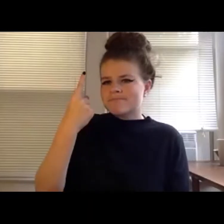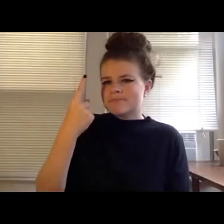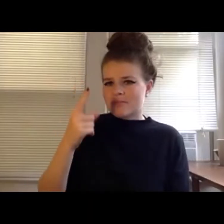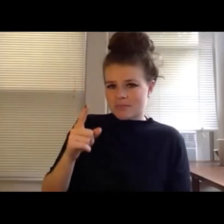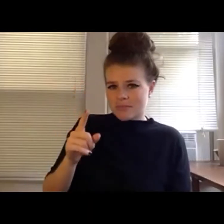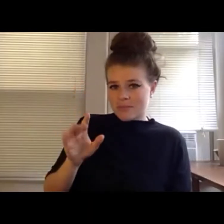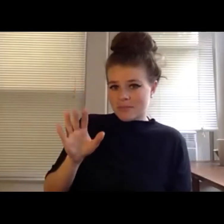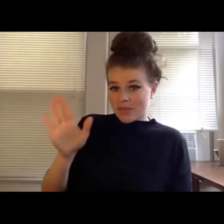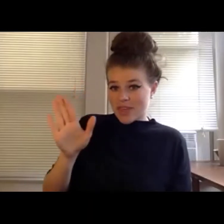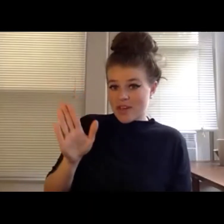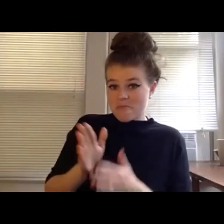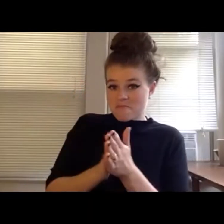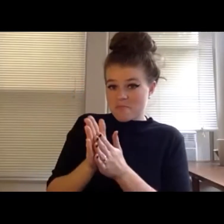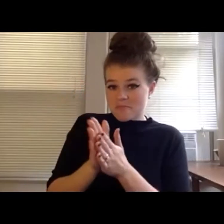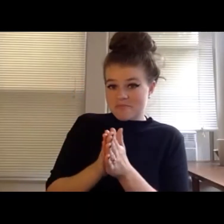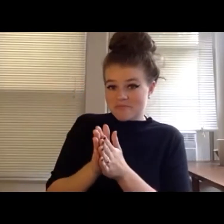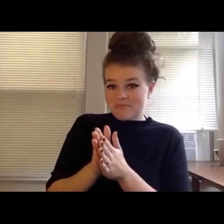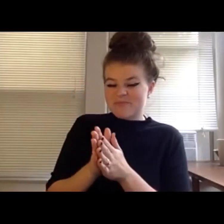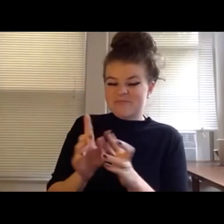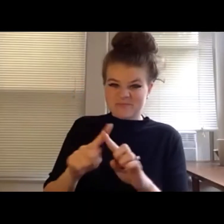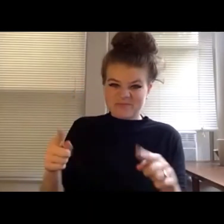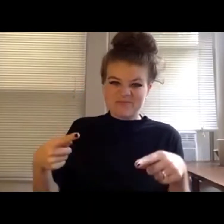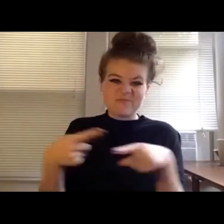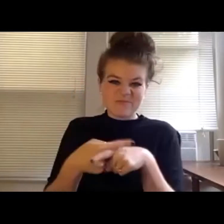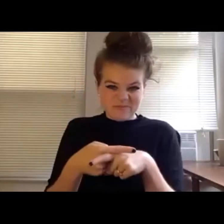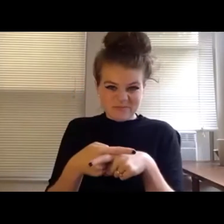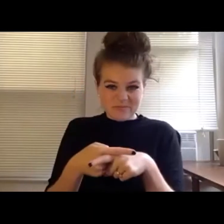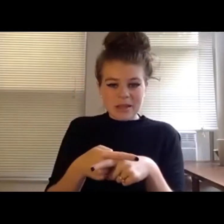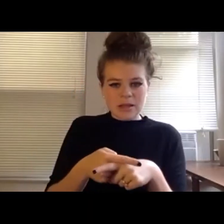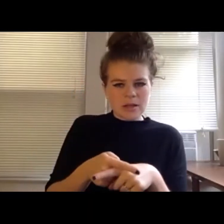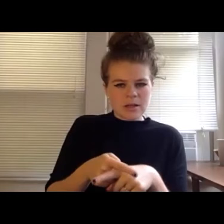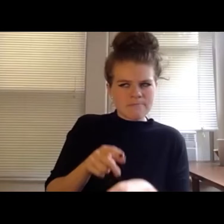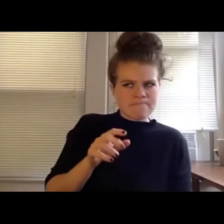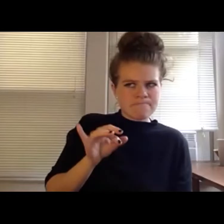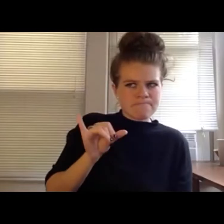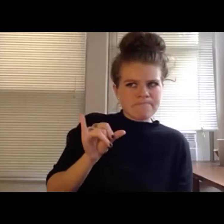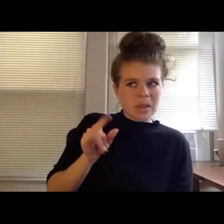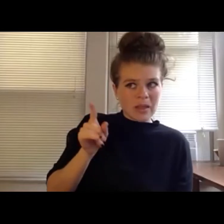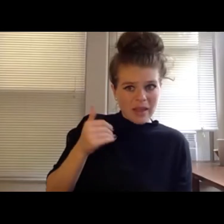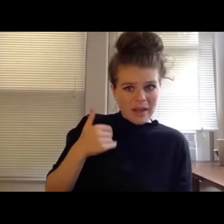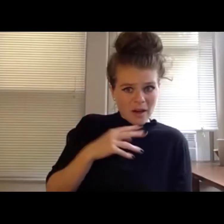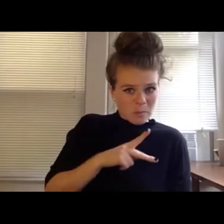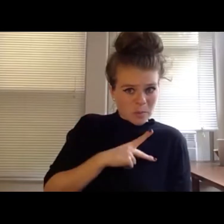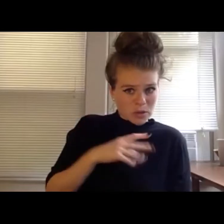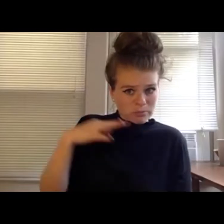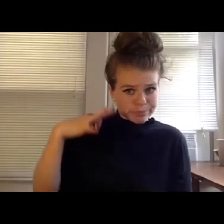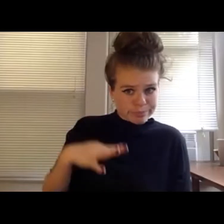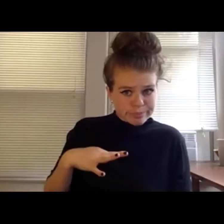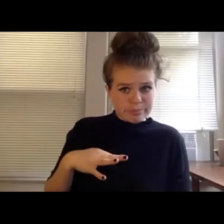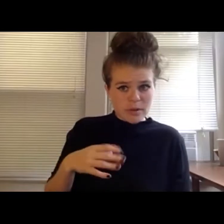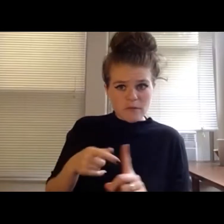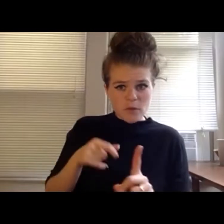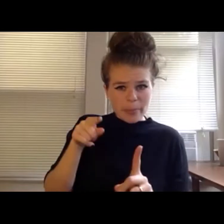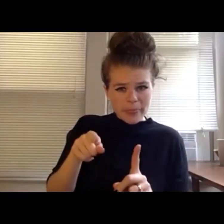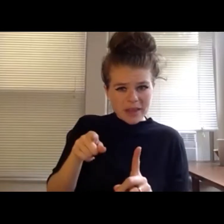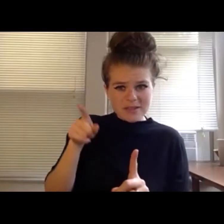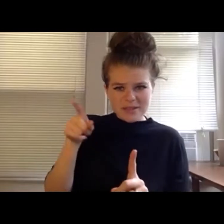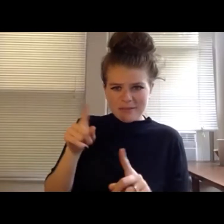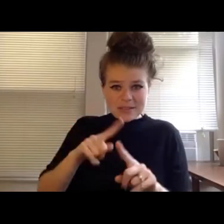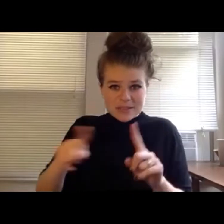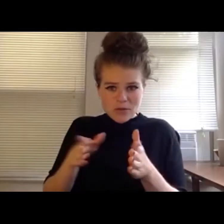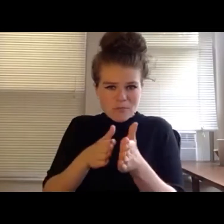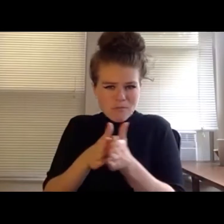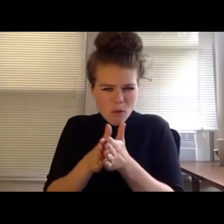the study teams so that you understand, do they have any personal gains or anything, to gain from that? But I can tell